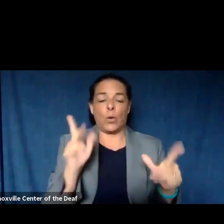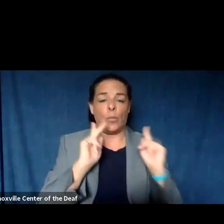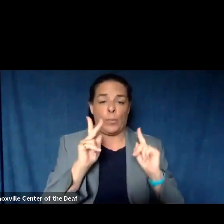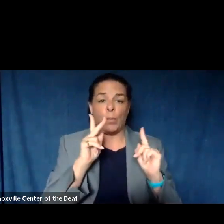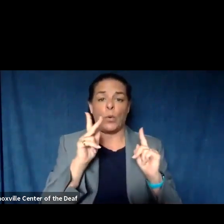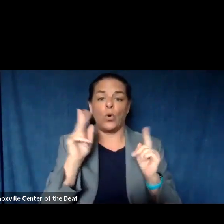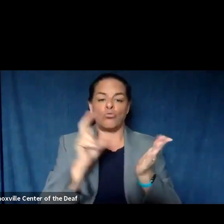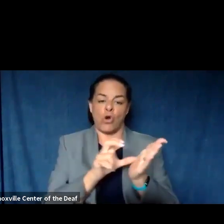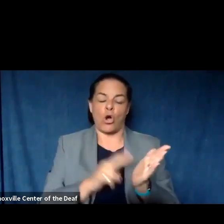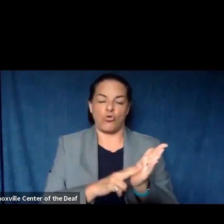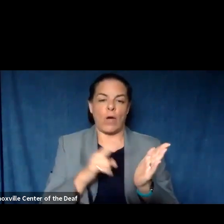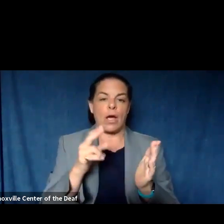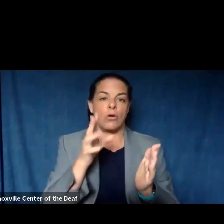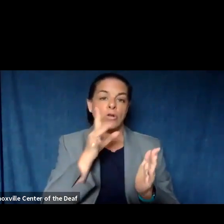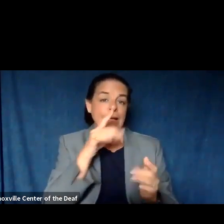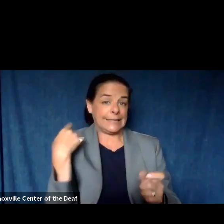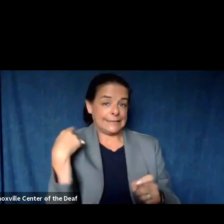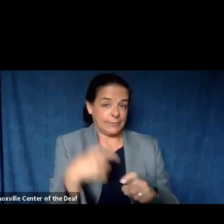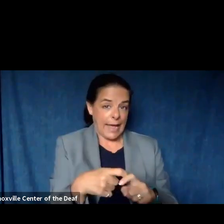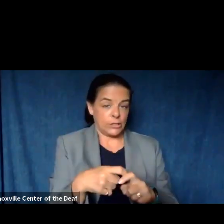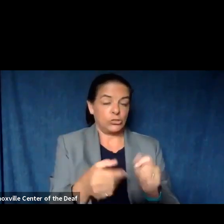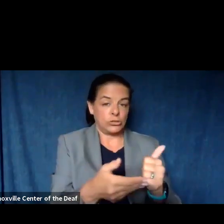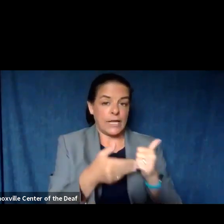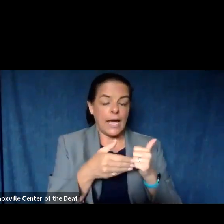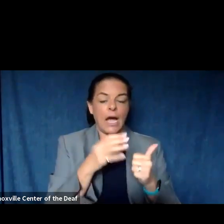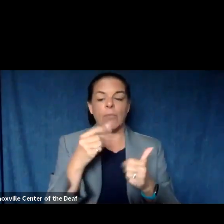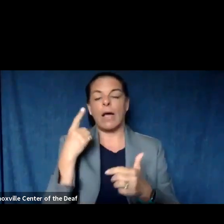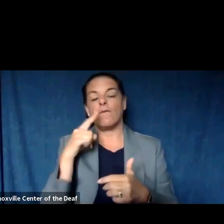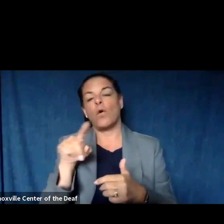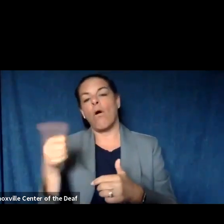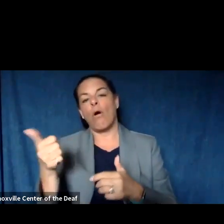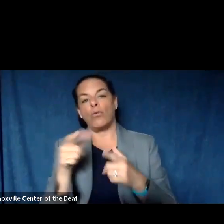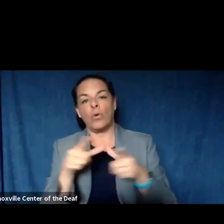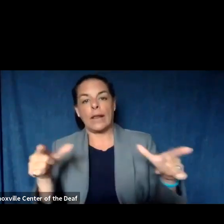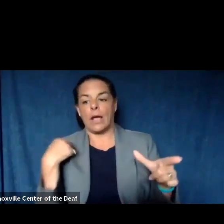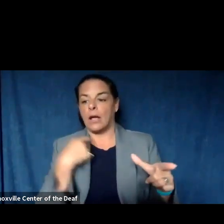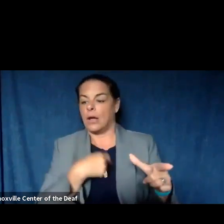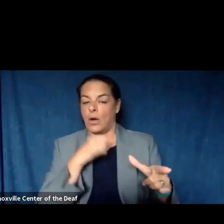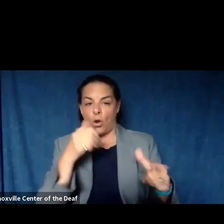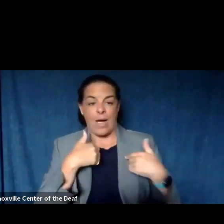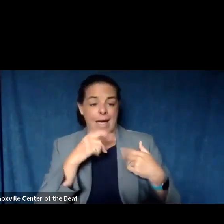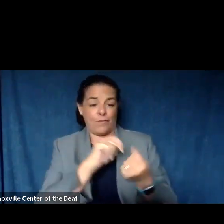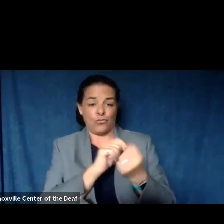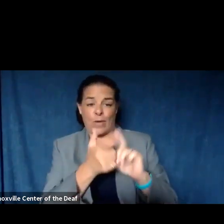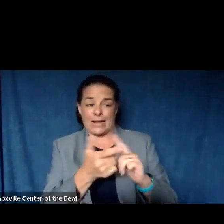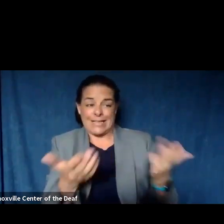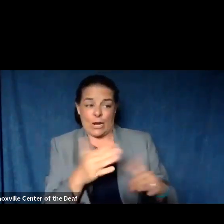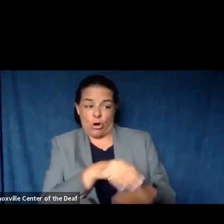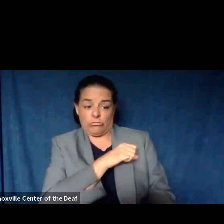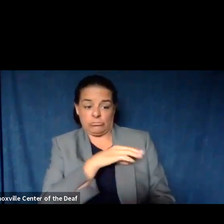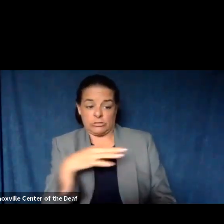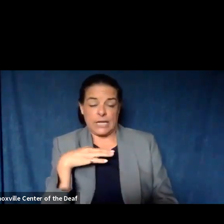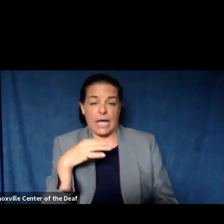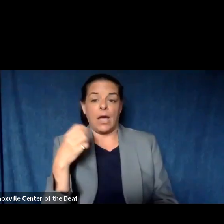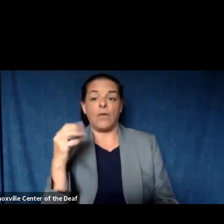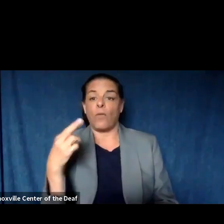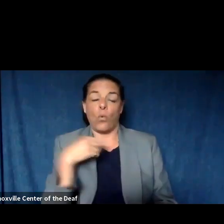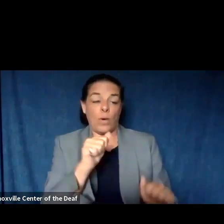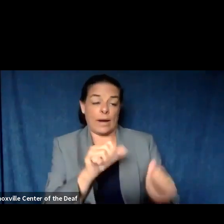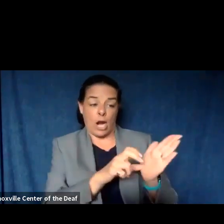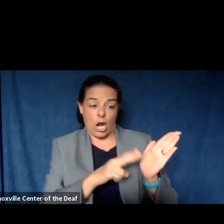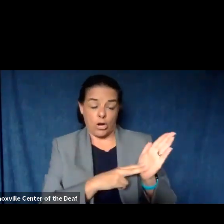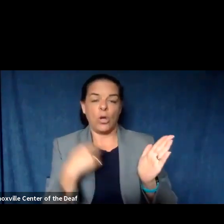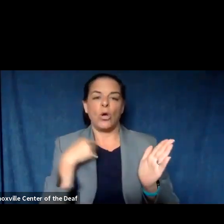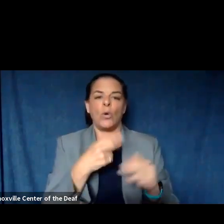Spanish to help out. And then for other languages that we don't have translators either on staff or that we can contract with, we